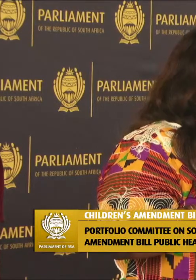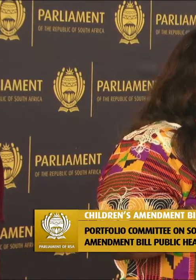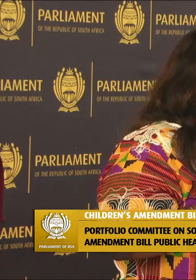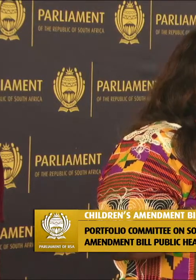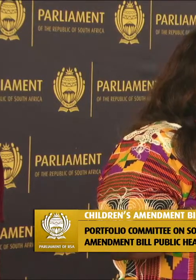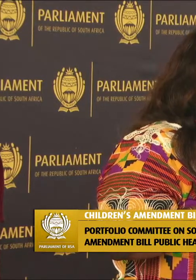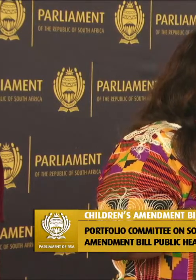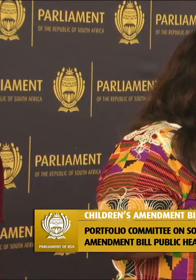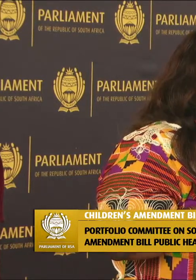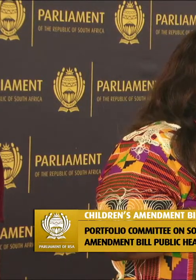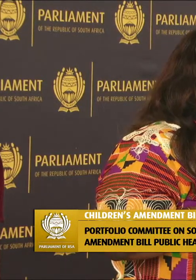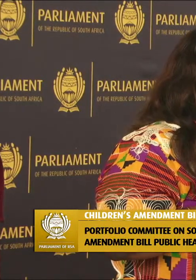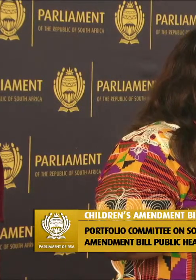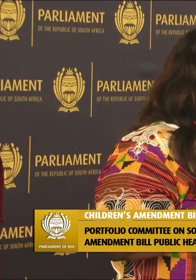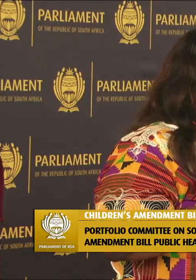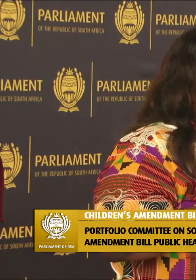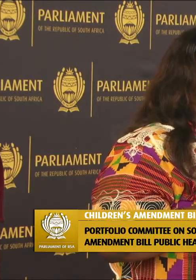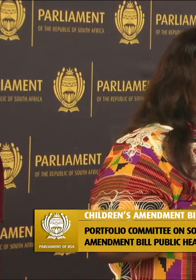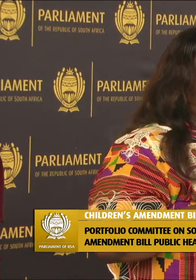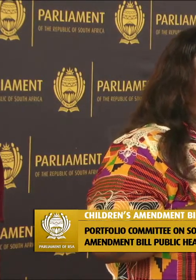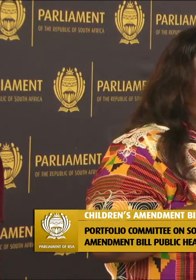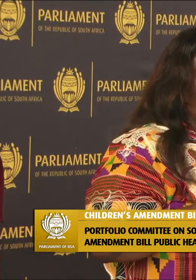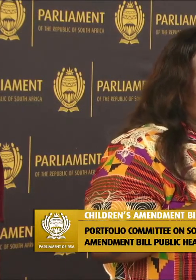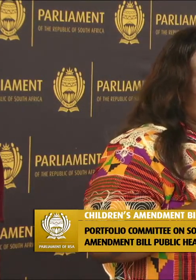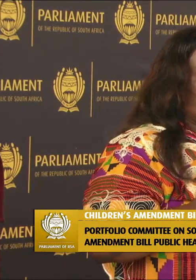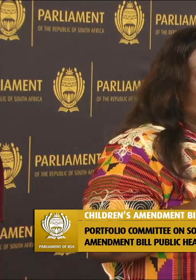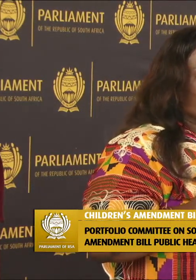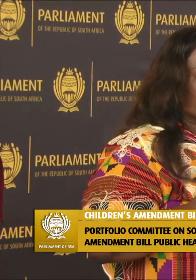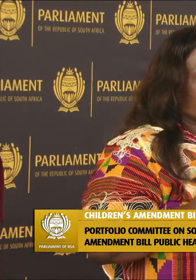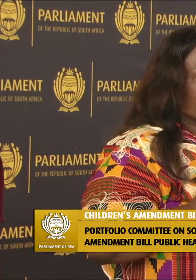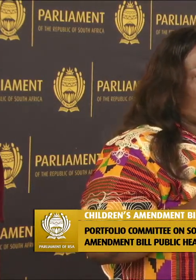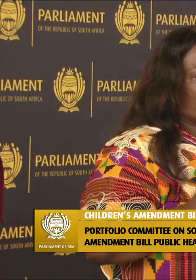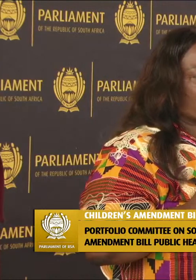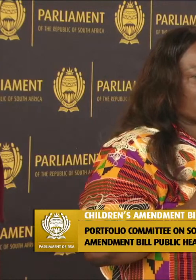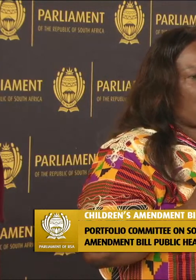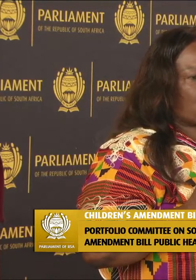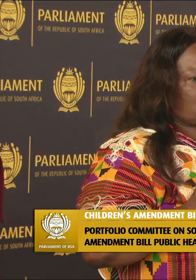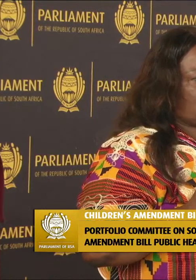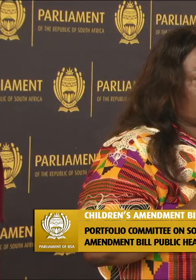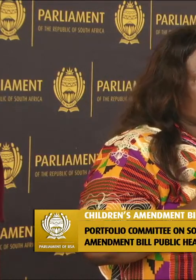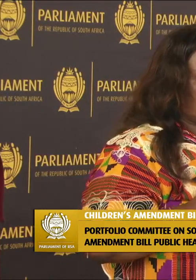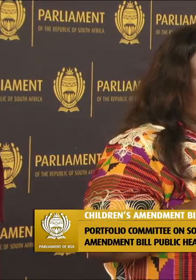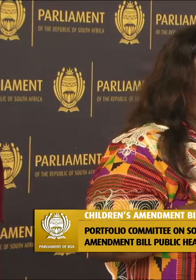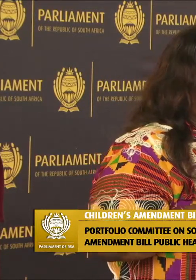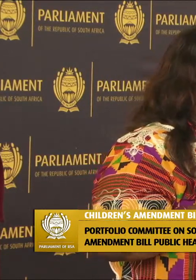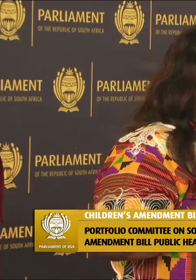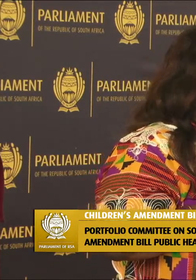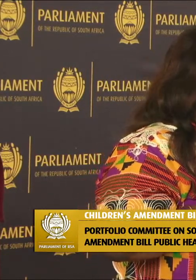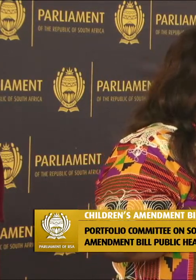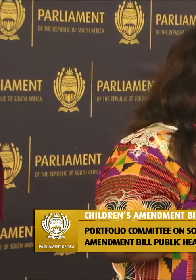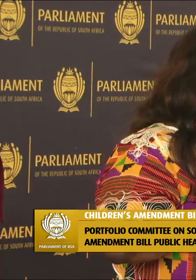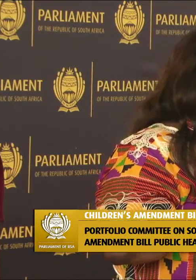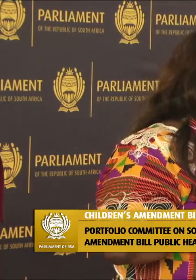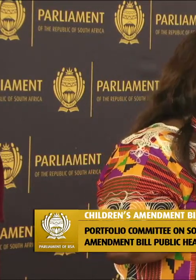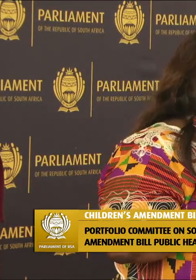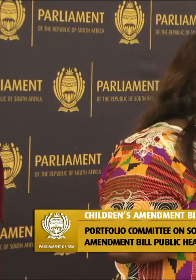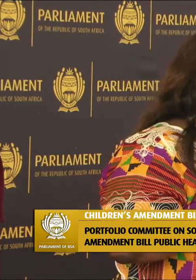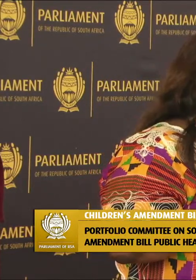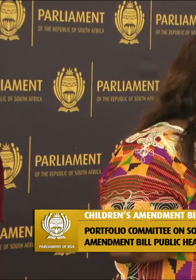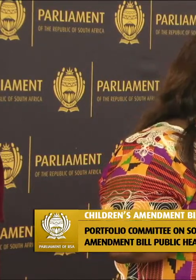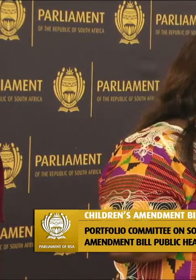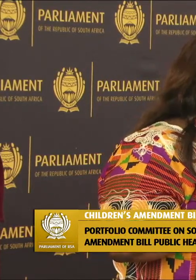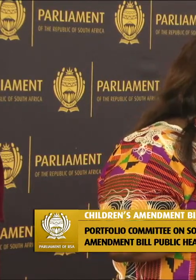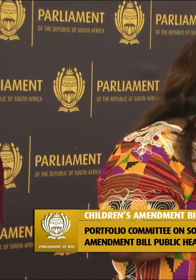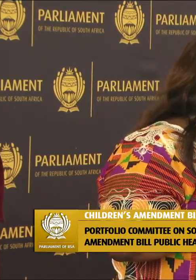Ndibuya eEastern Cape endaweni abayibiza Whitley Queenstown. I'm from the